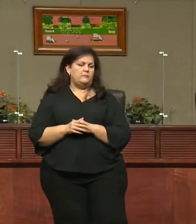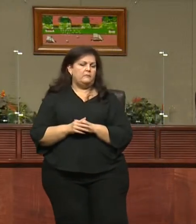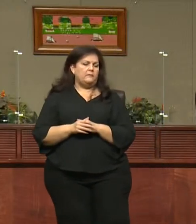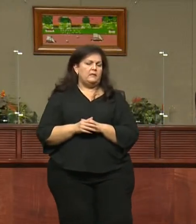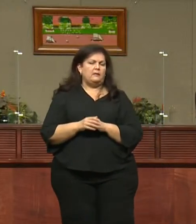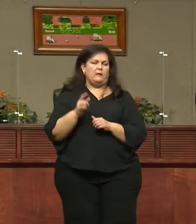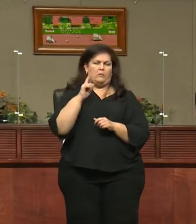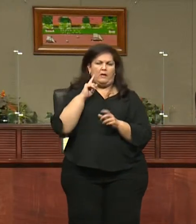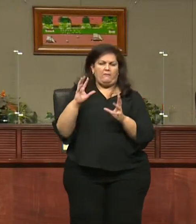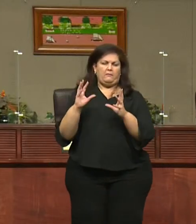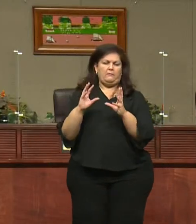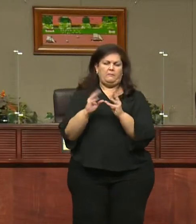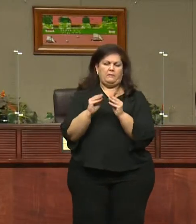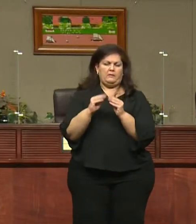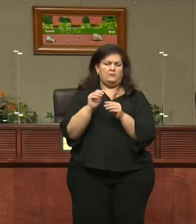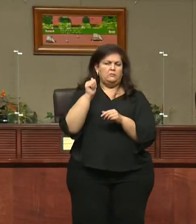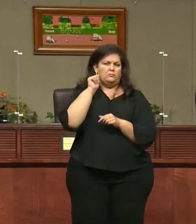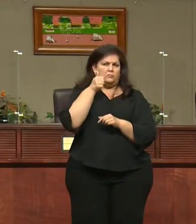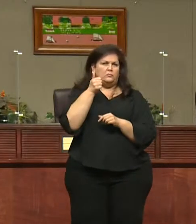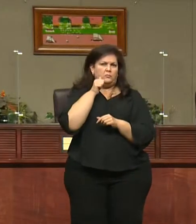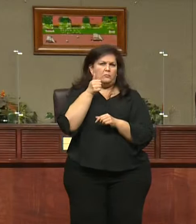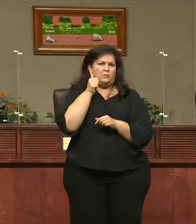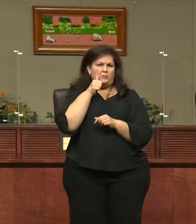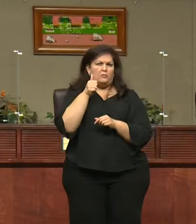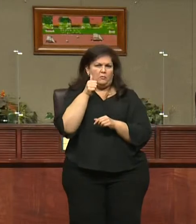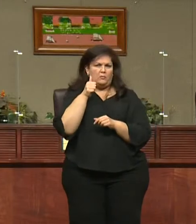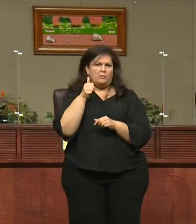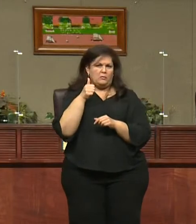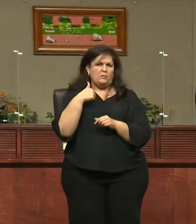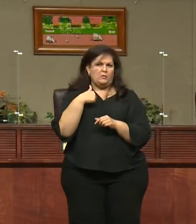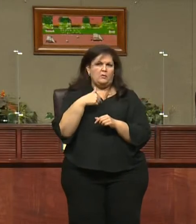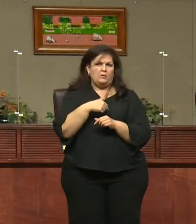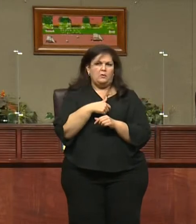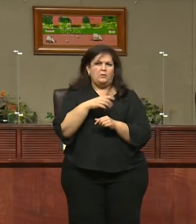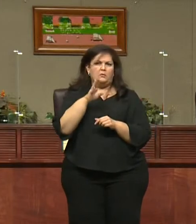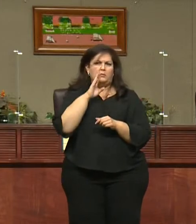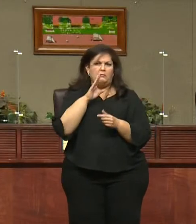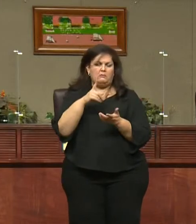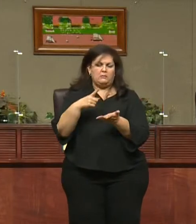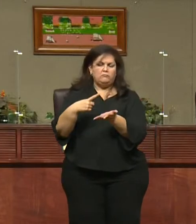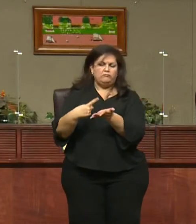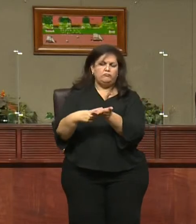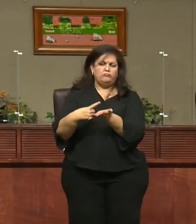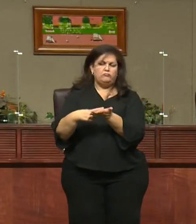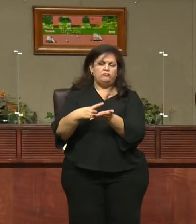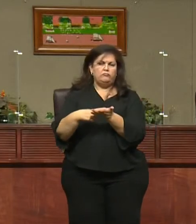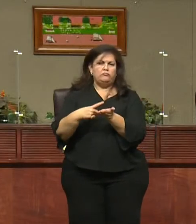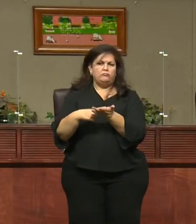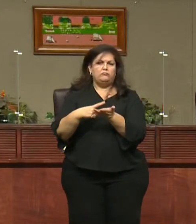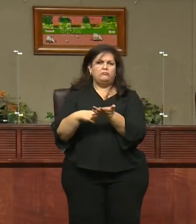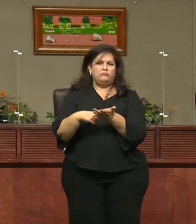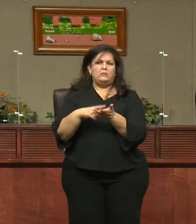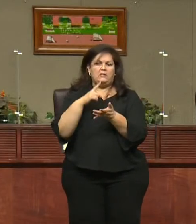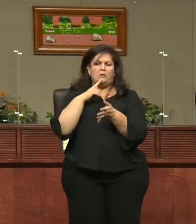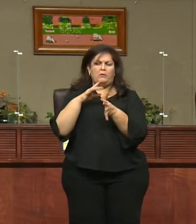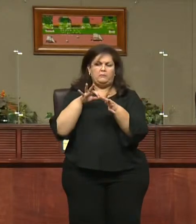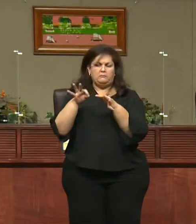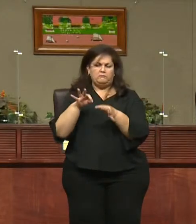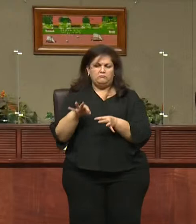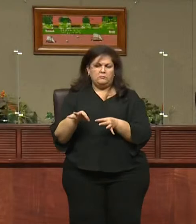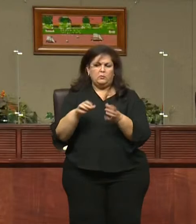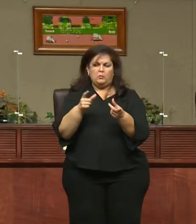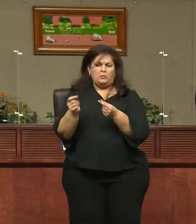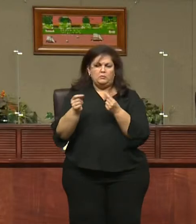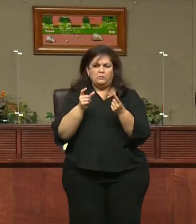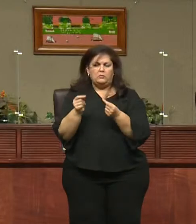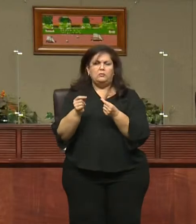staff, I believe it's tomorrow, and we will have the first look, and I'll be given some direction at that point